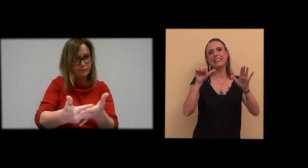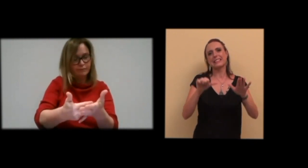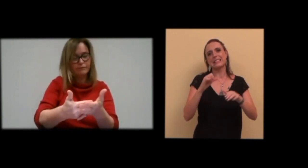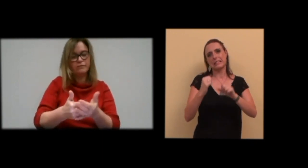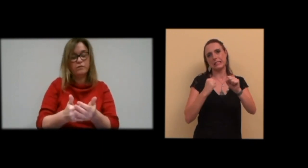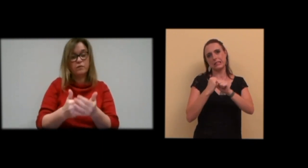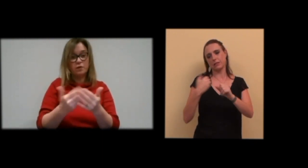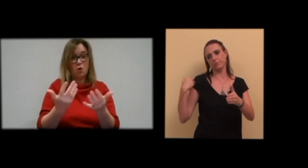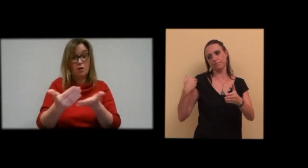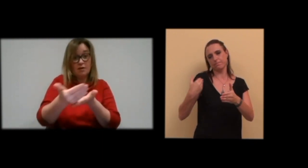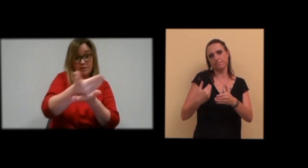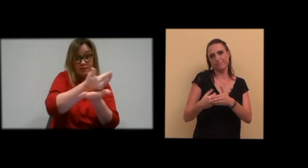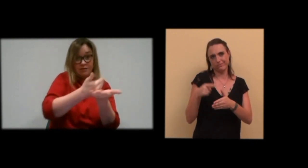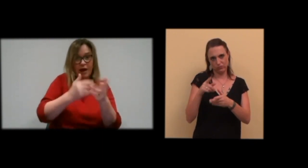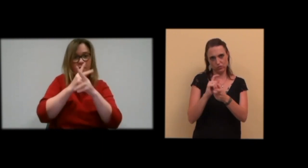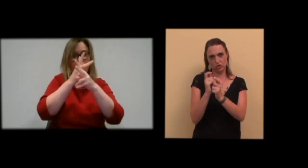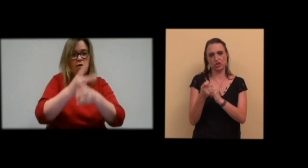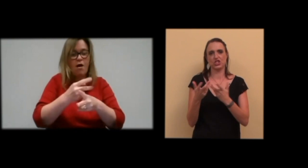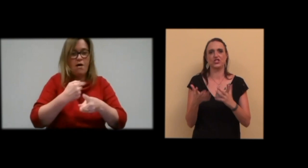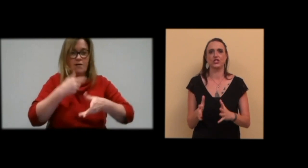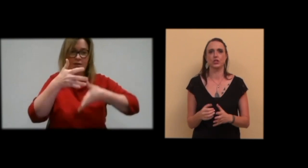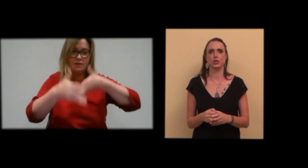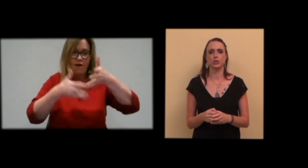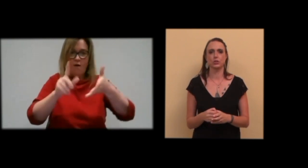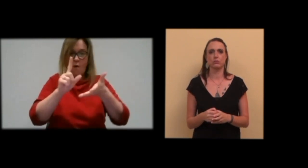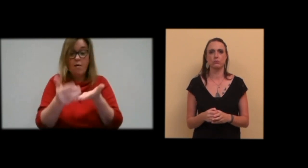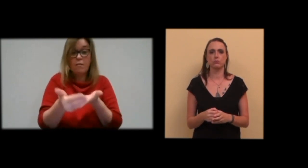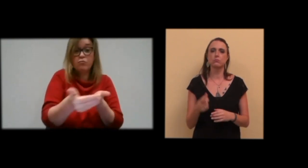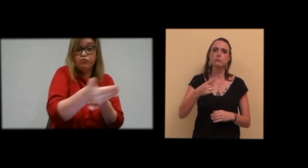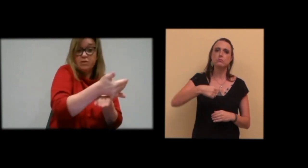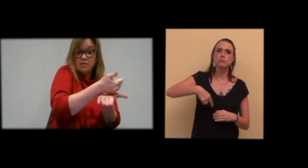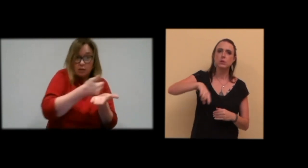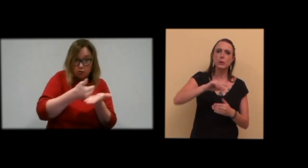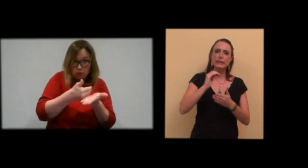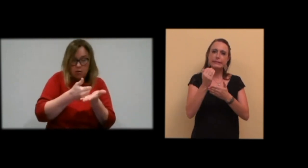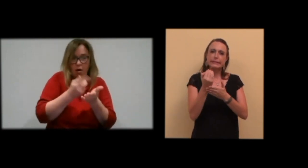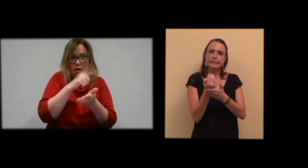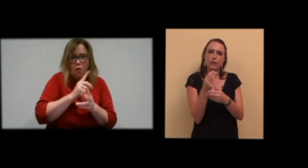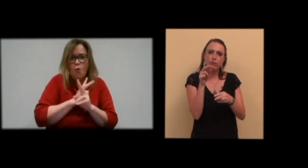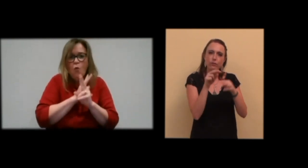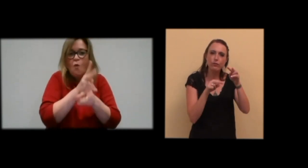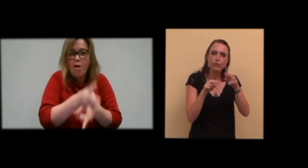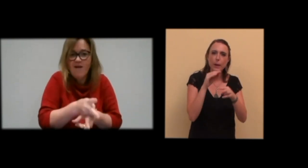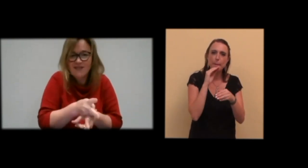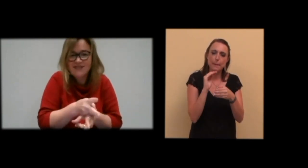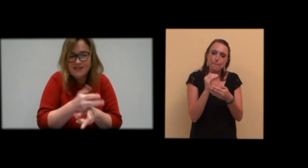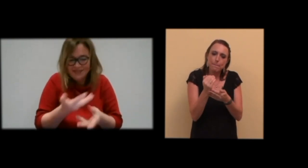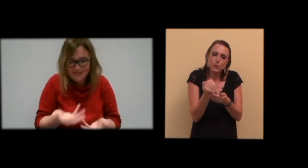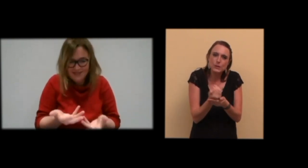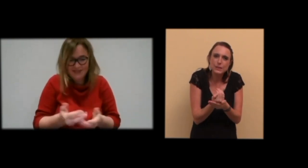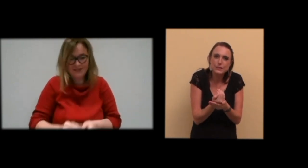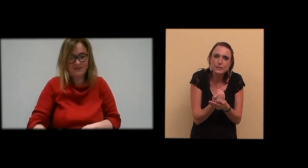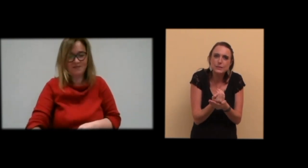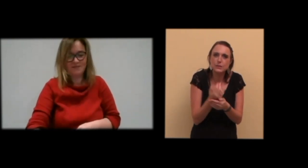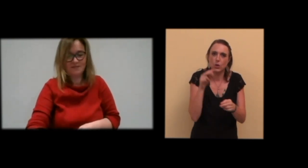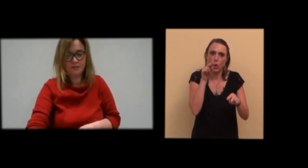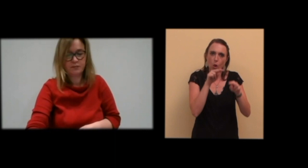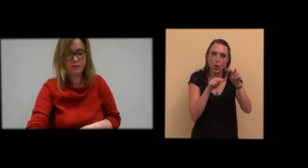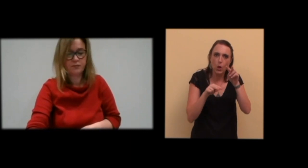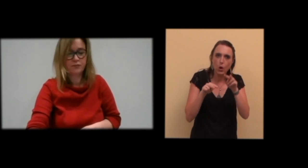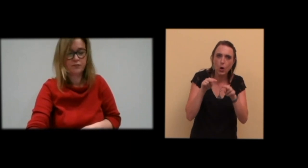So that has been for about the past 15 years that change took place. Our sign for safeguarding